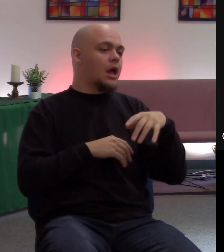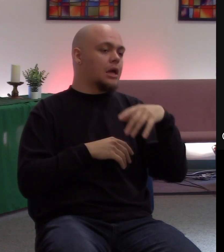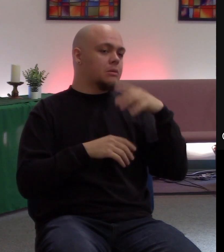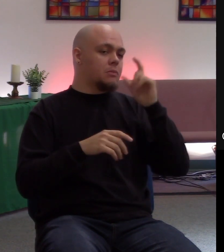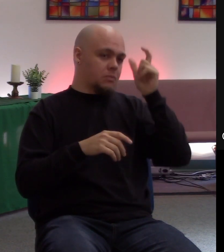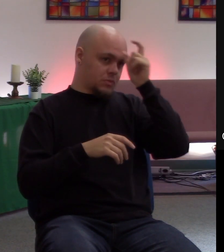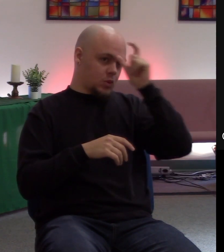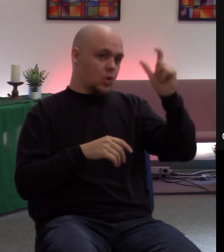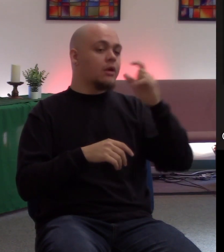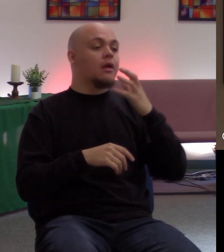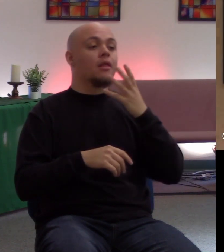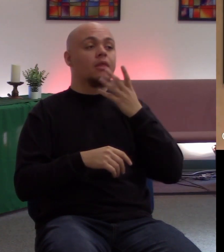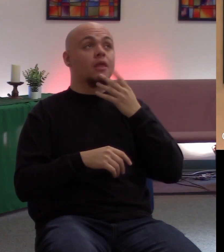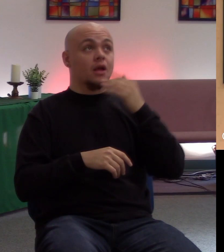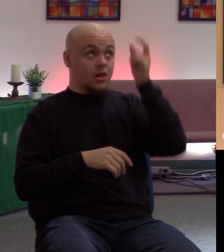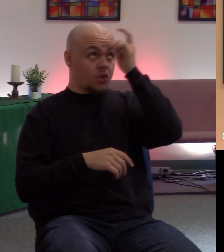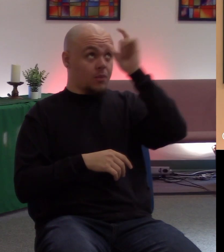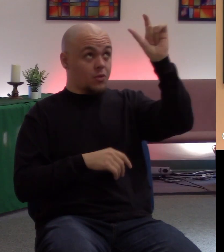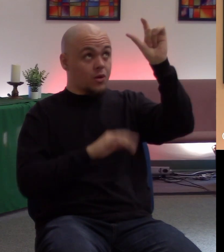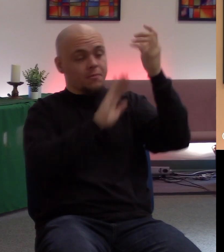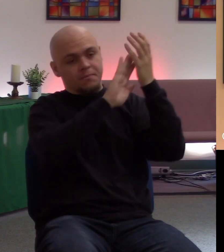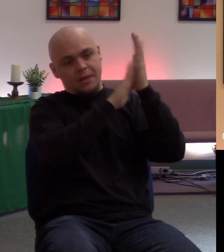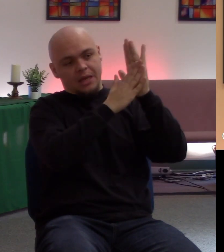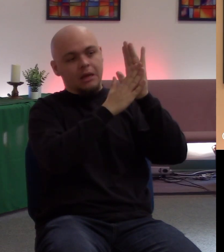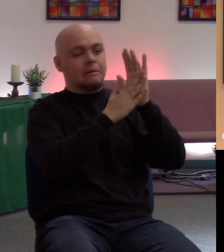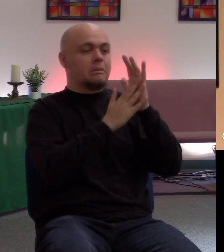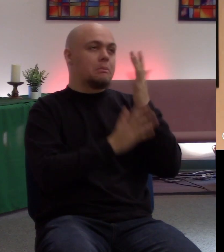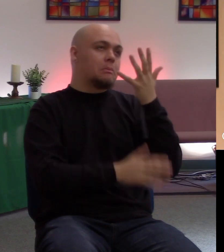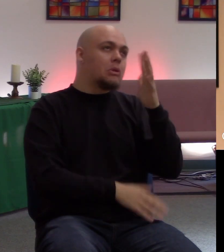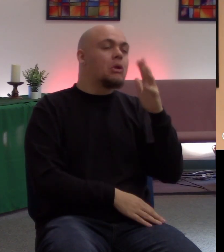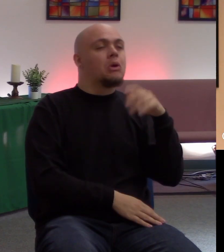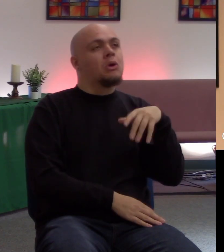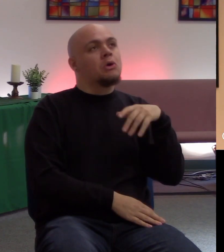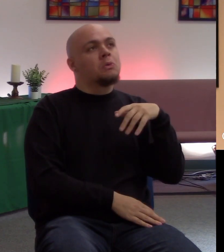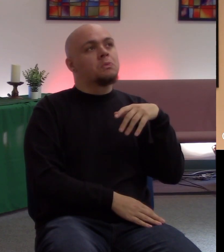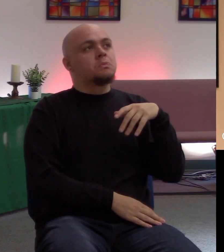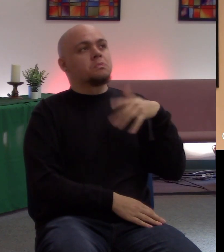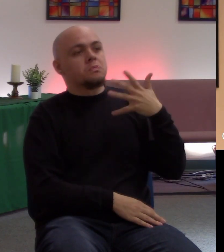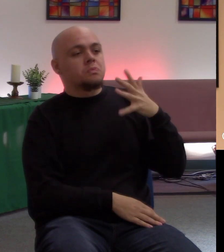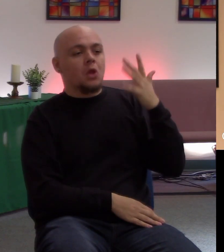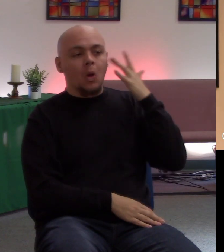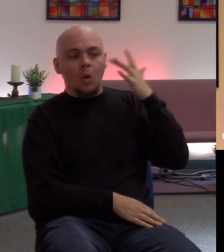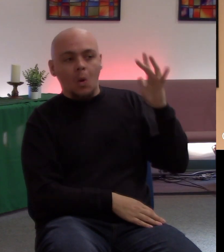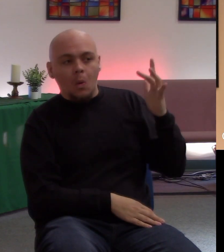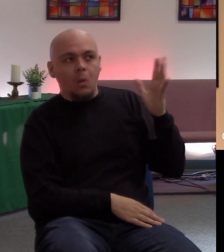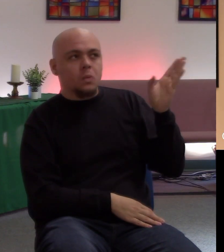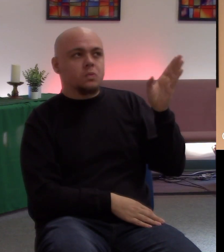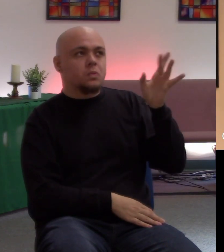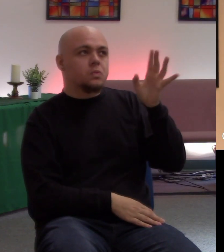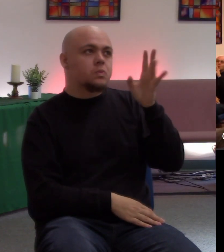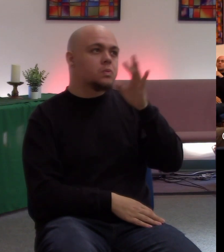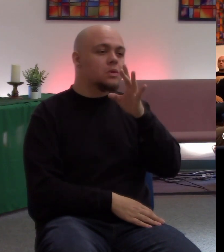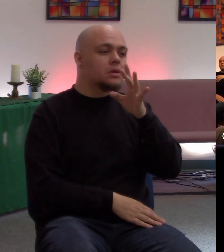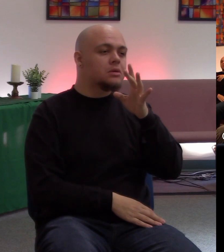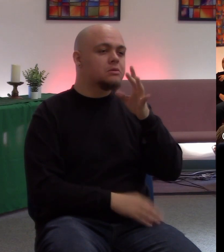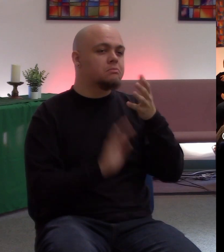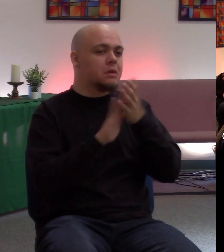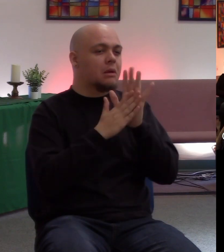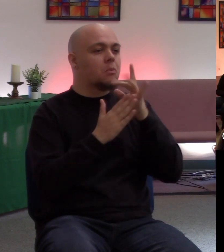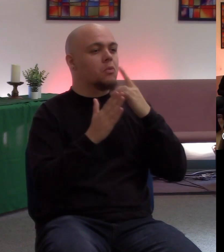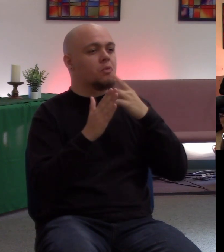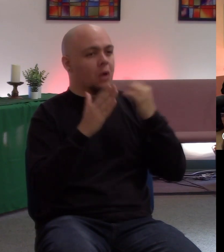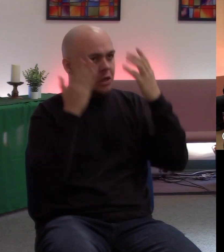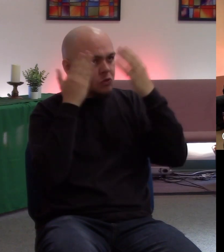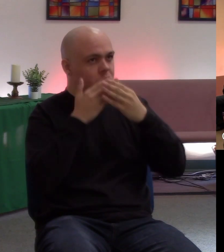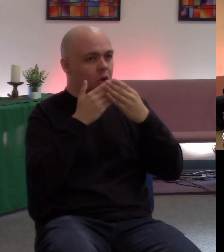did. If you notice that during a blood moon, the color of the moon changes. It can be anywhere from kind of a